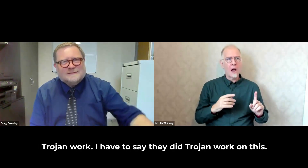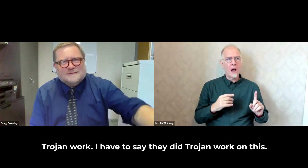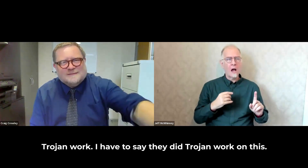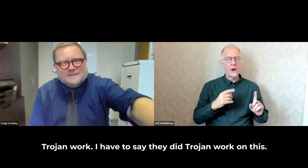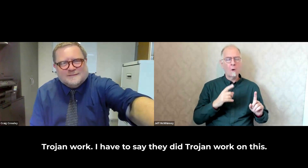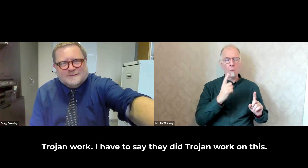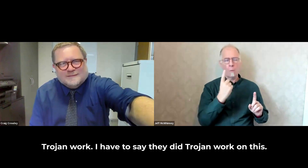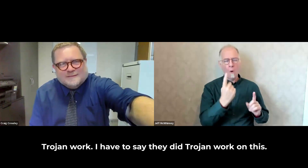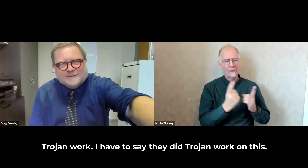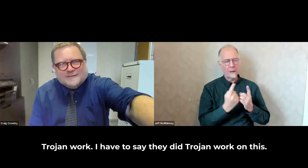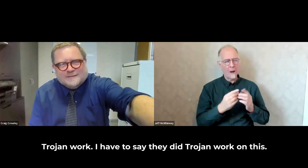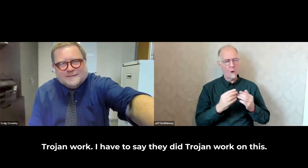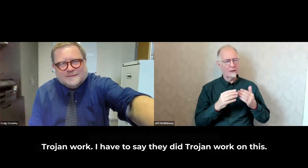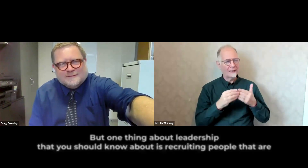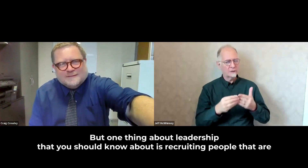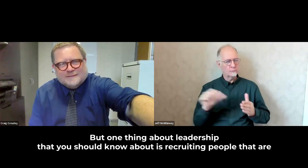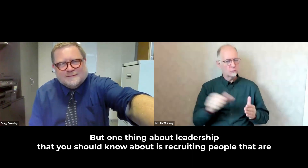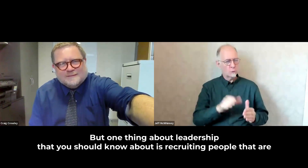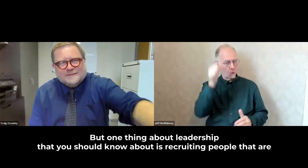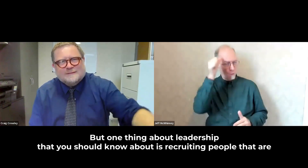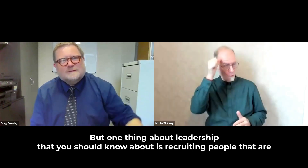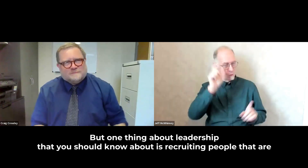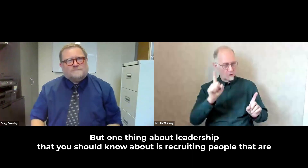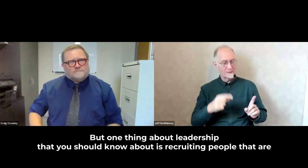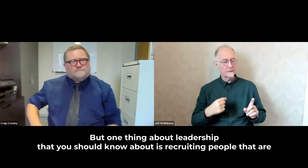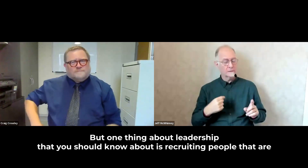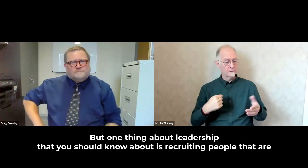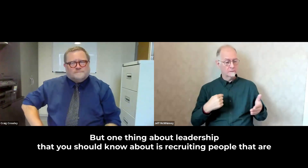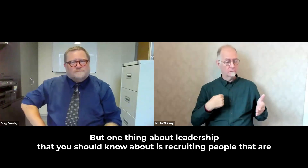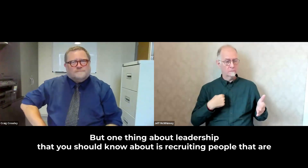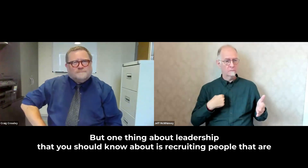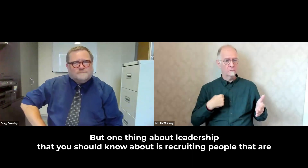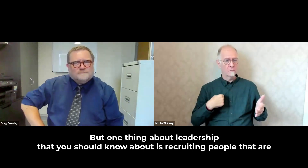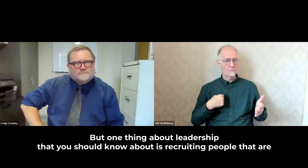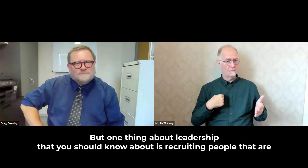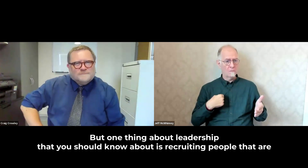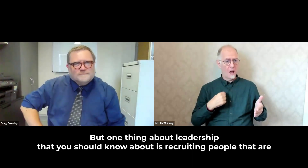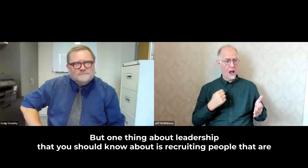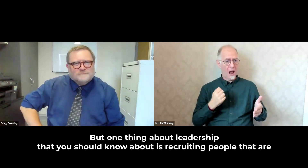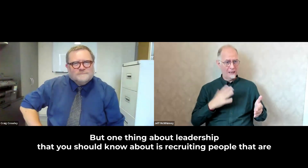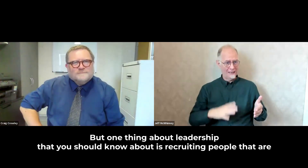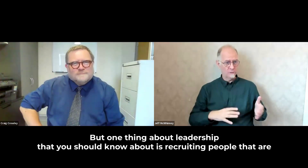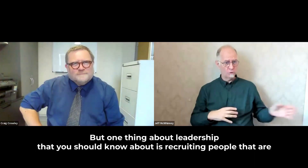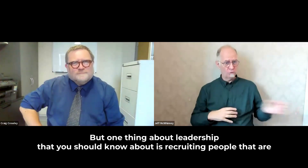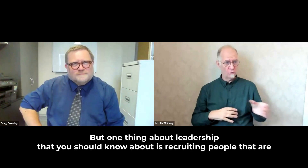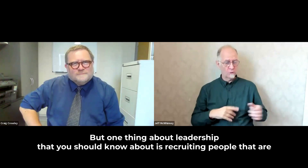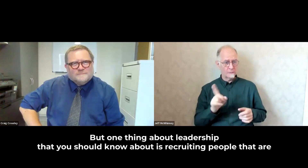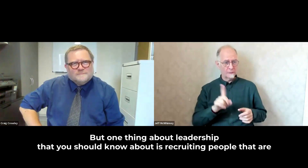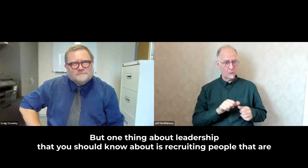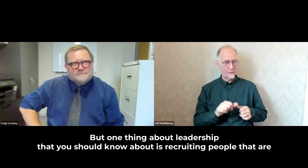Trojan work on this. But one thing about leadership that you should know about